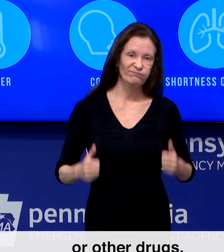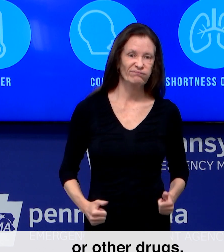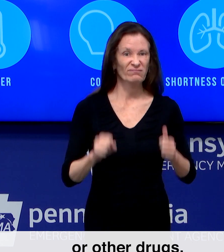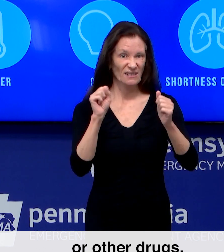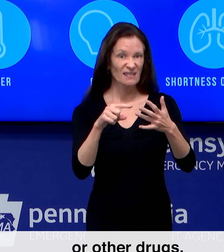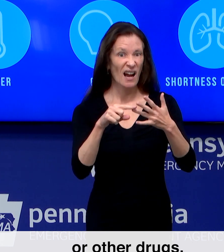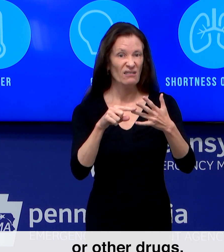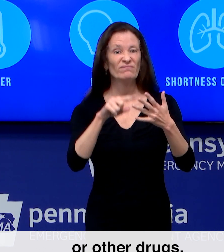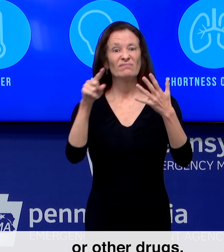drugs.